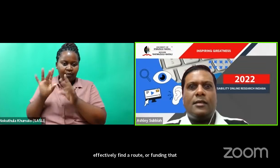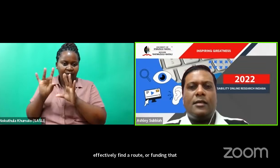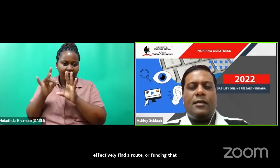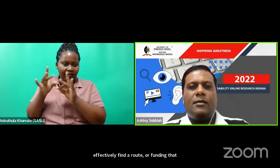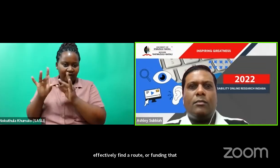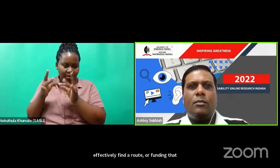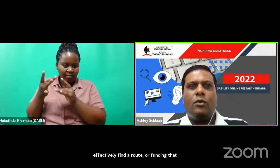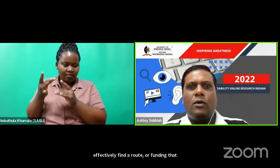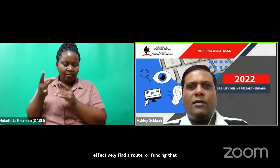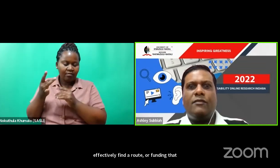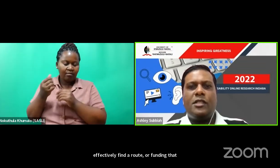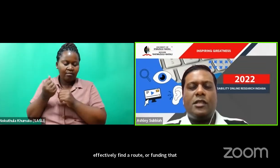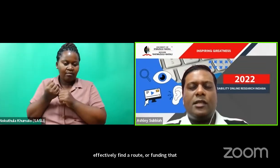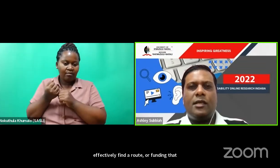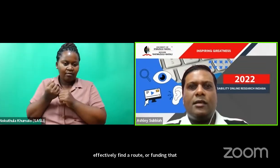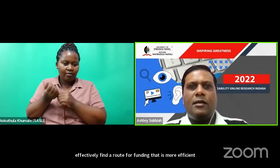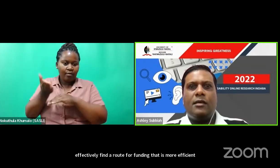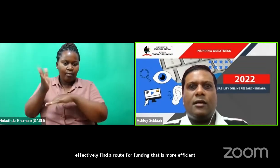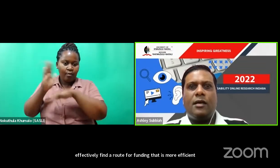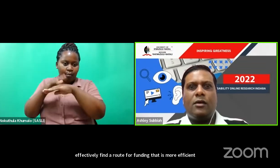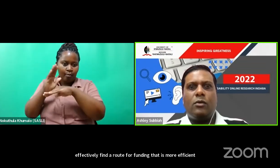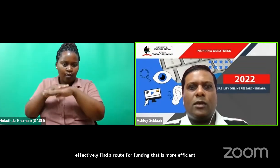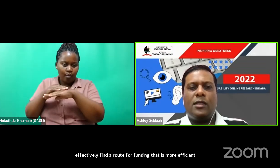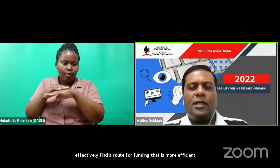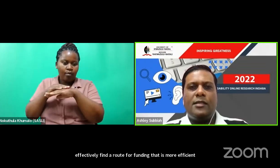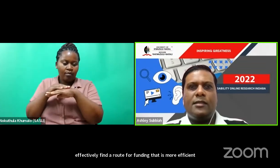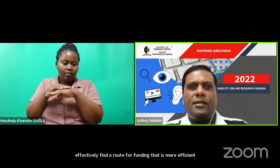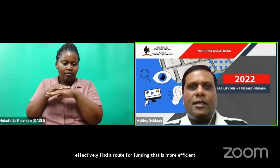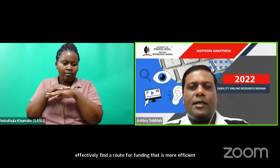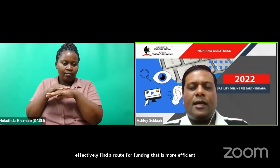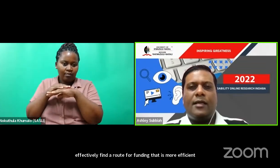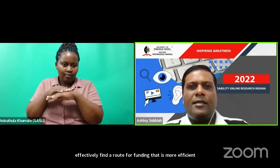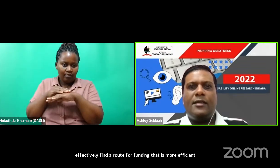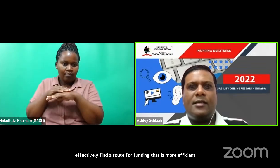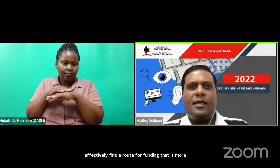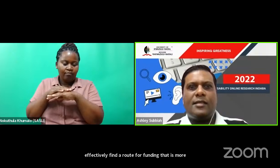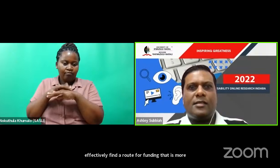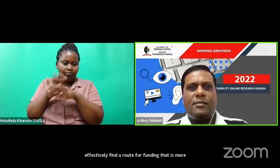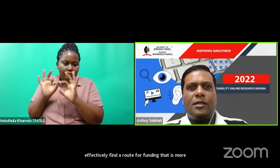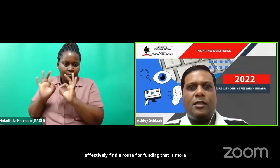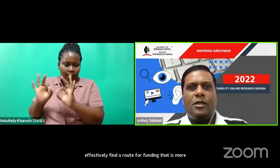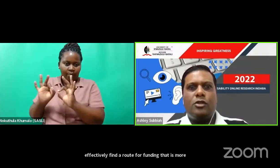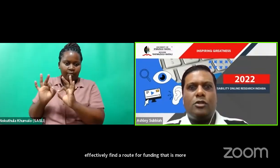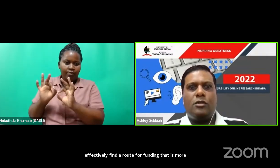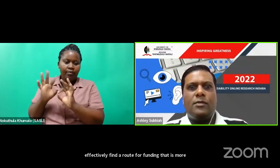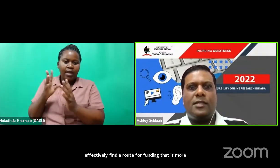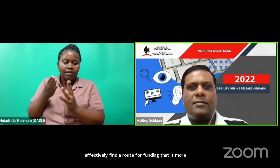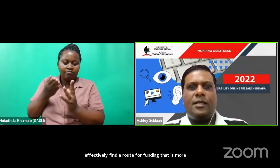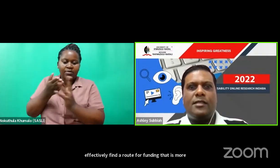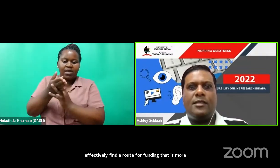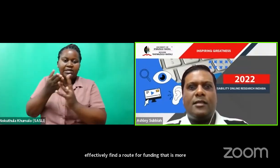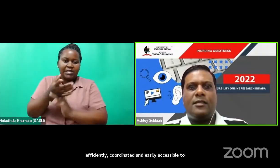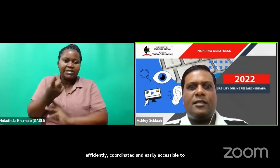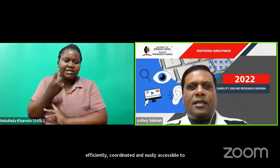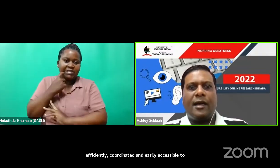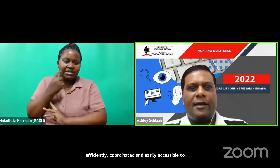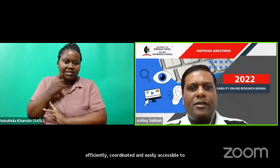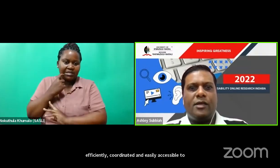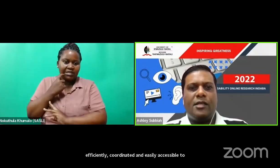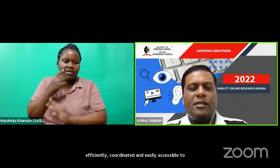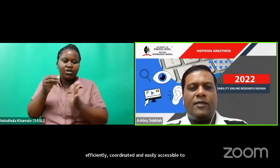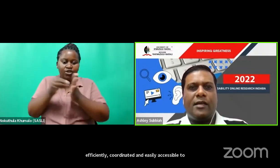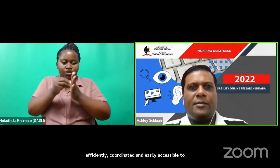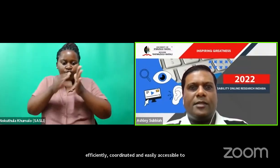is more efficiently coordinated and easily accessible to students with disabilities entering the